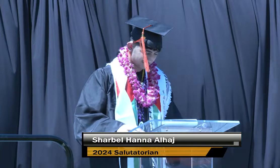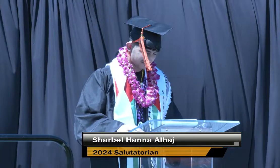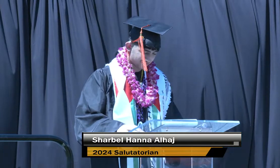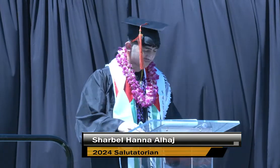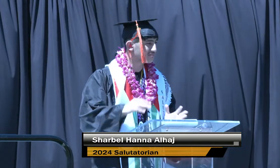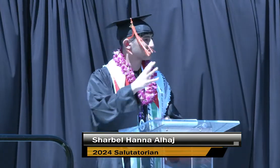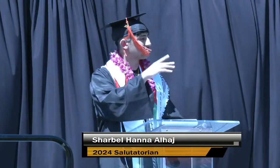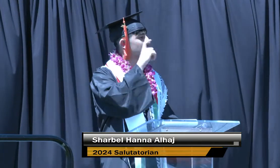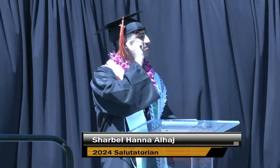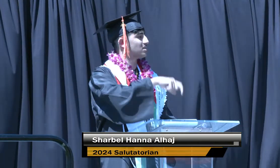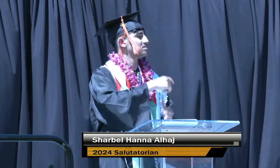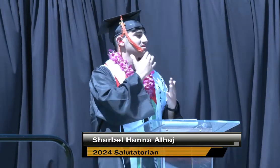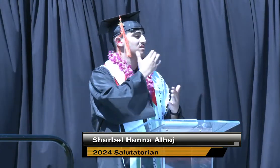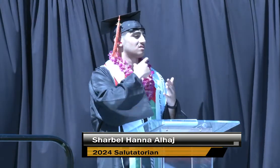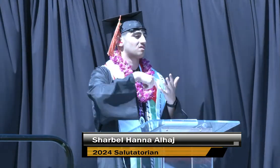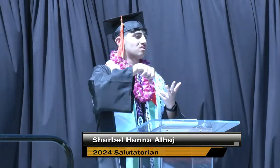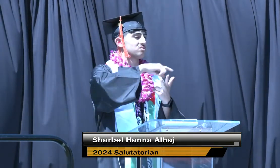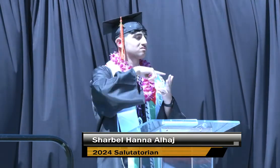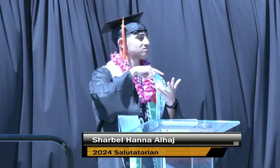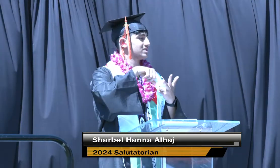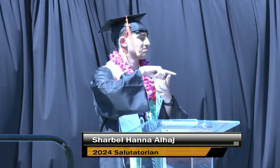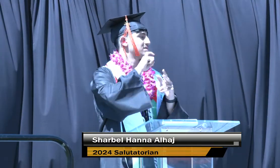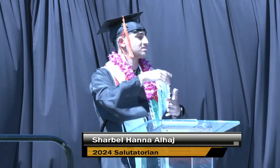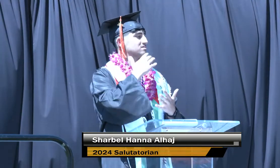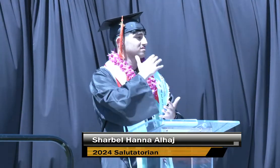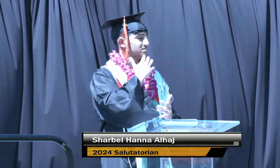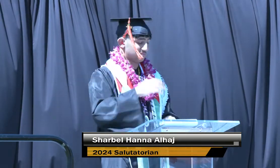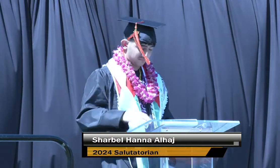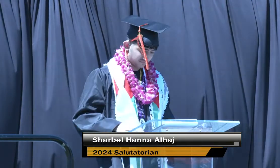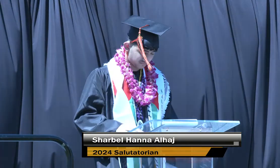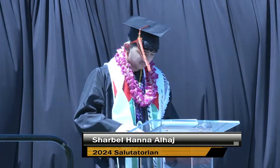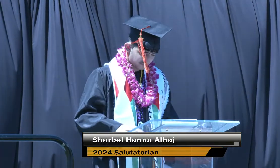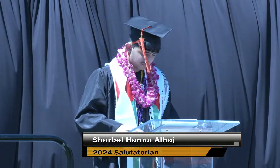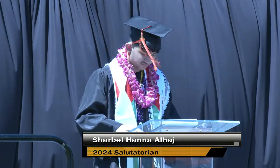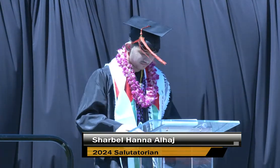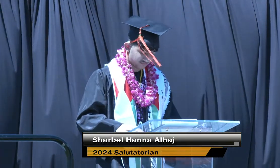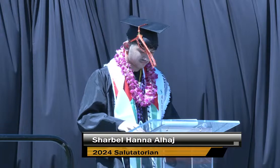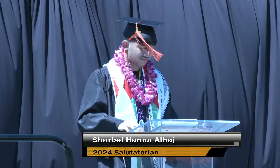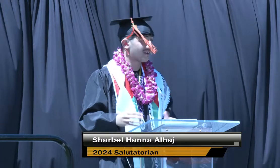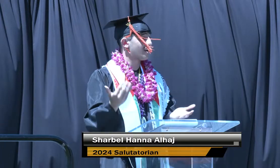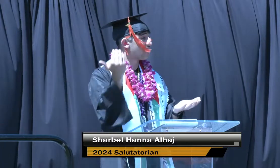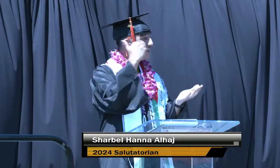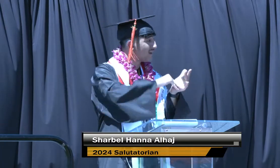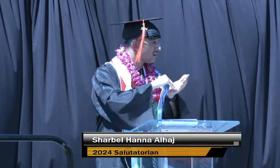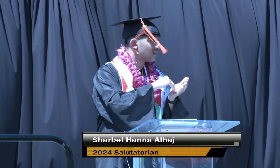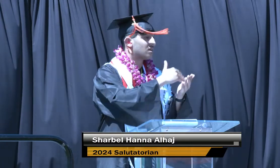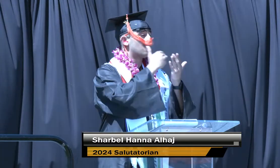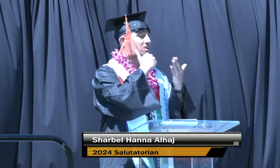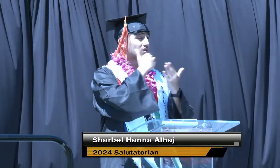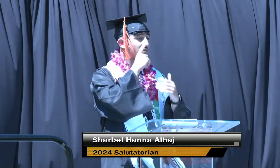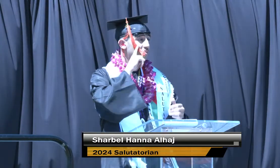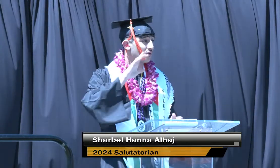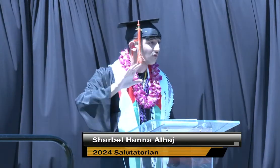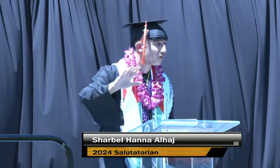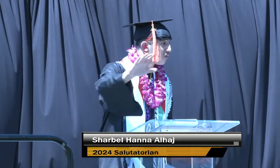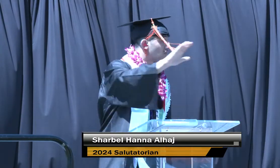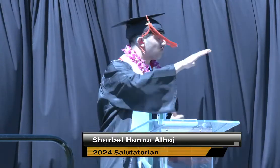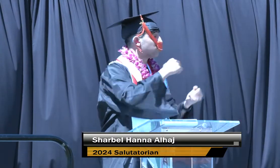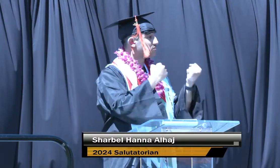together and how much we laughed. And also we have to show our gratitude to all the people in our lives. Think